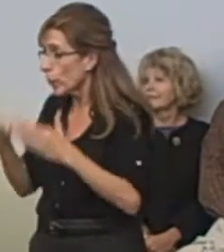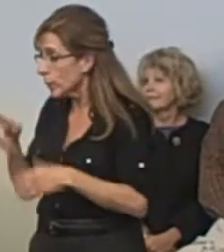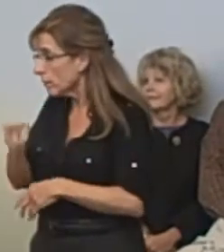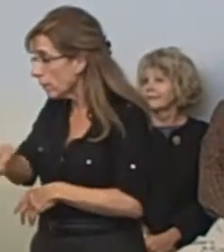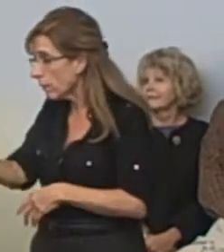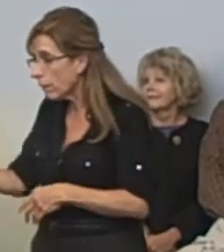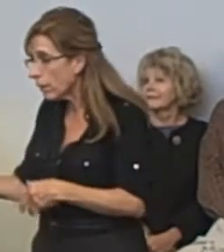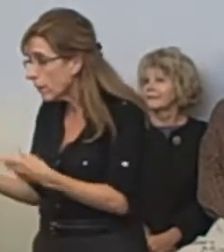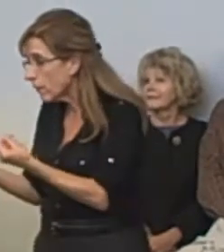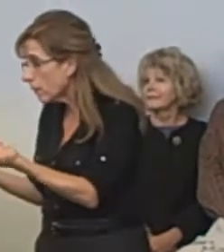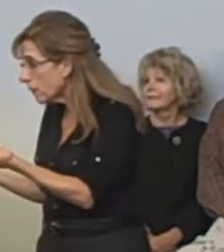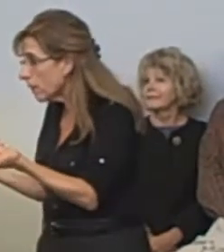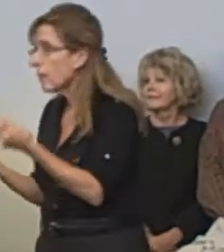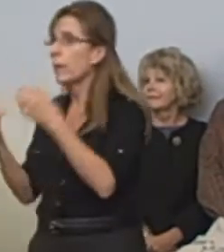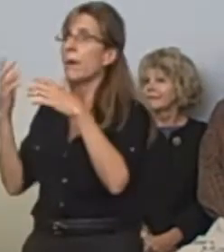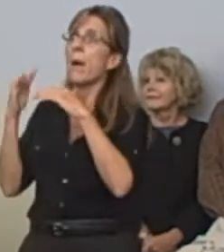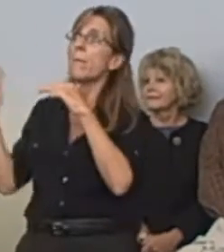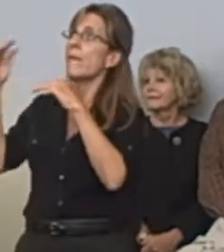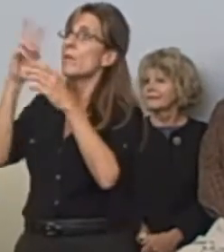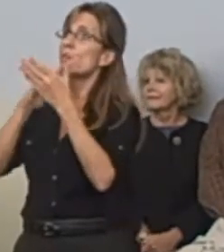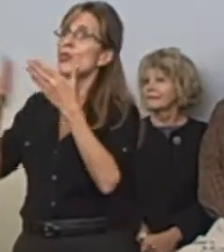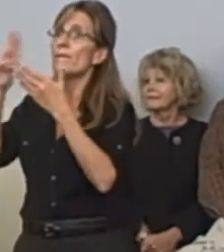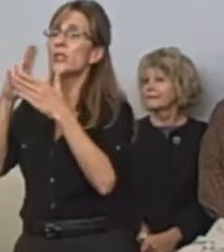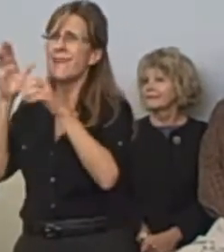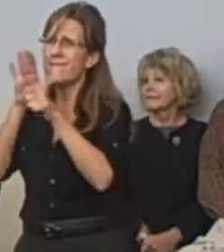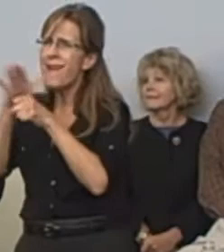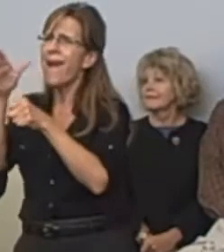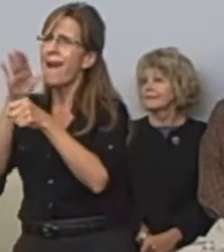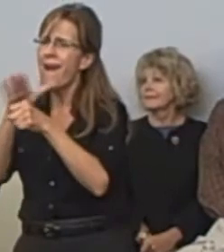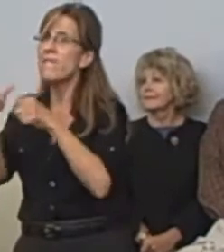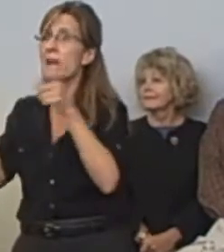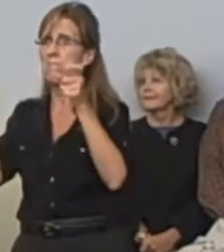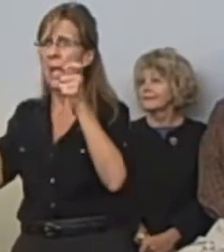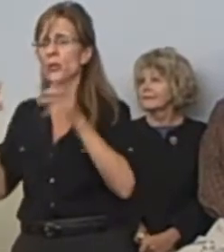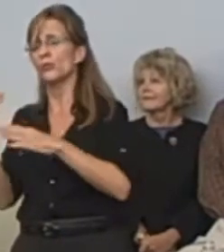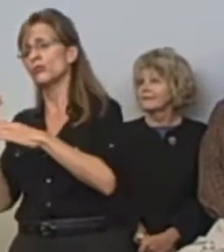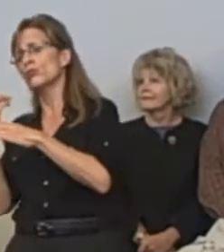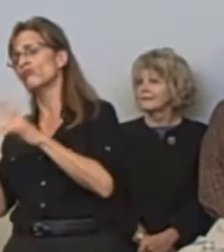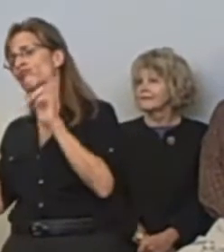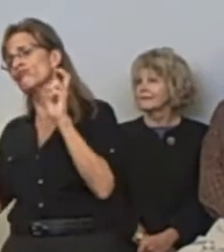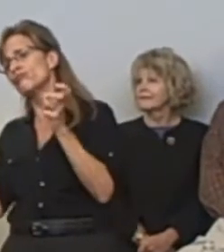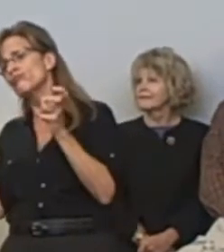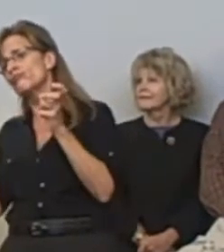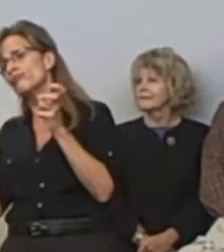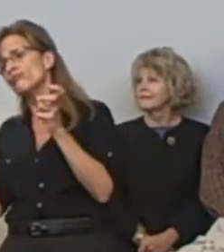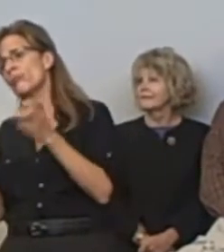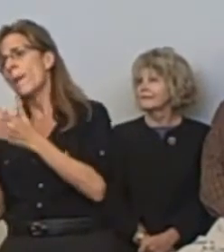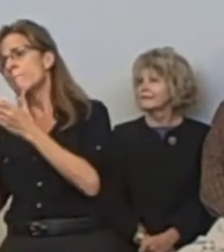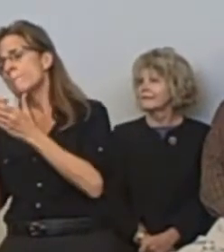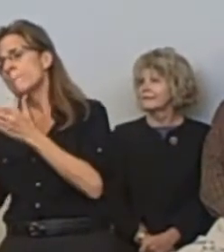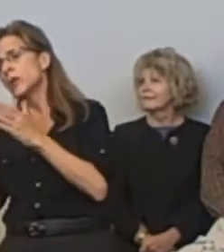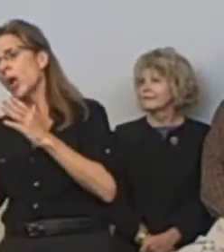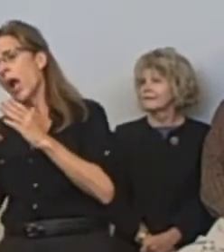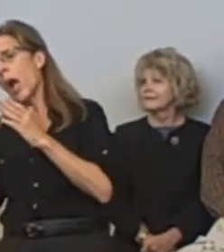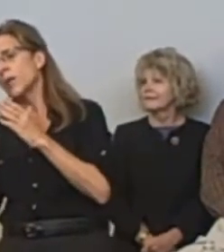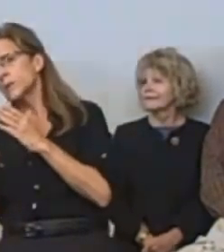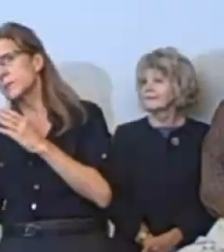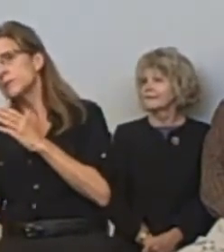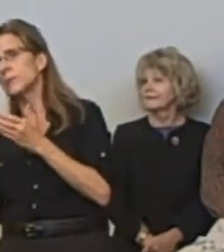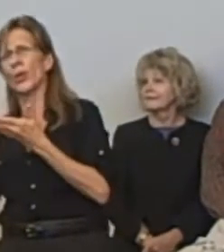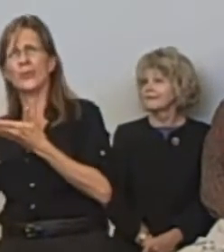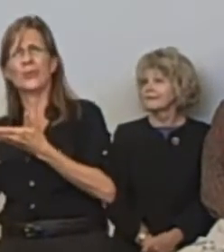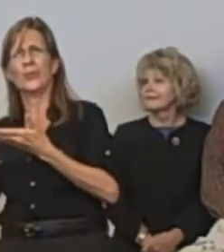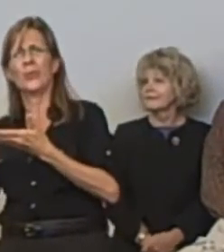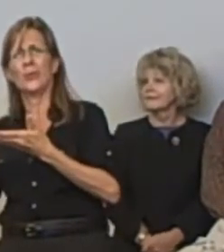University. Enough of managers using budget cuts as an excuse to destroy the quality of